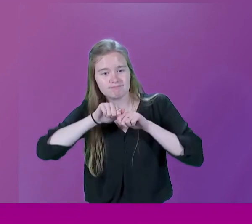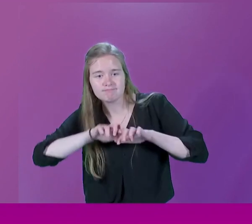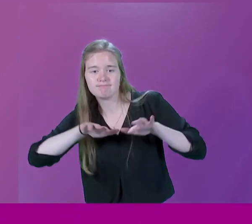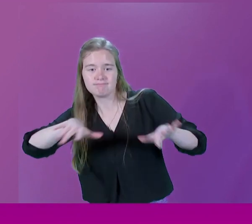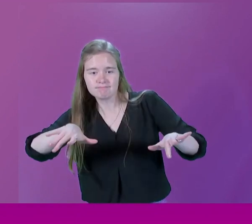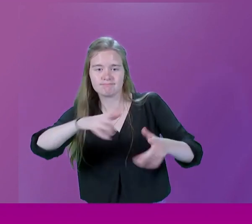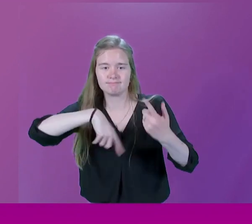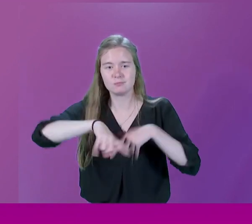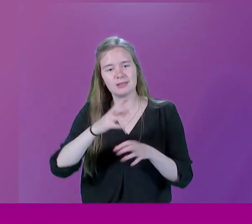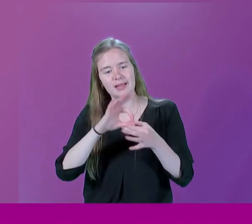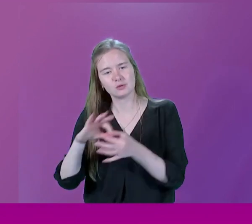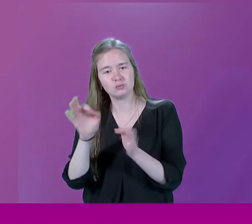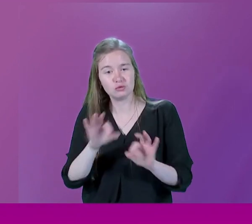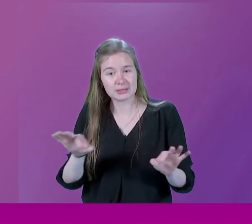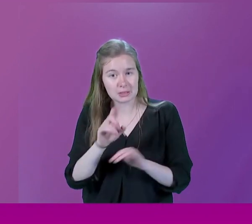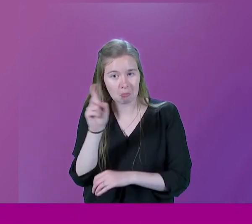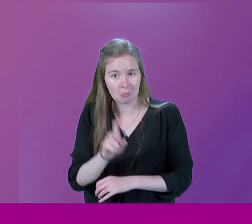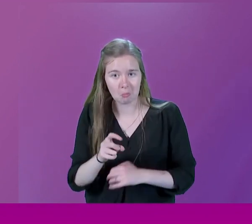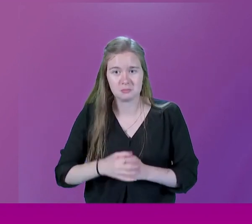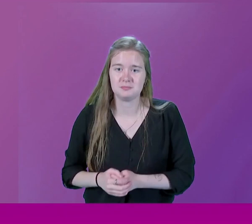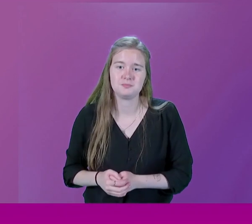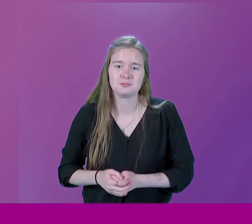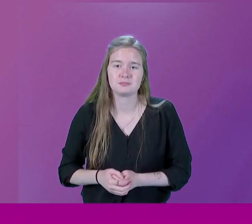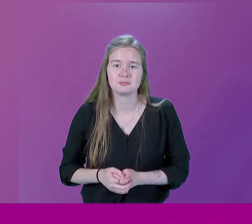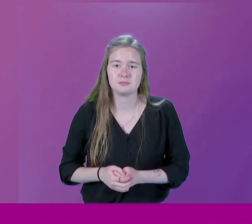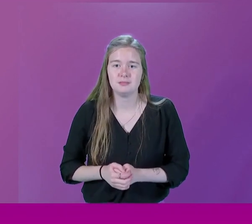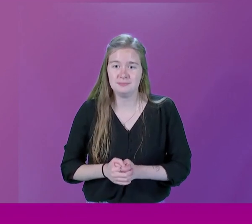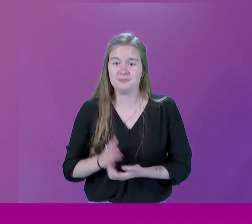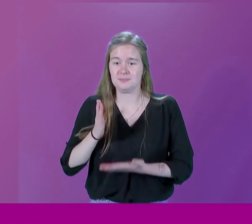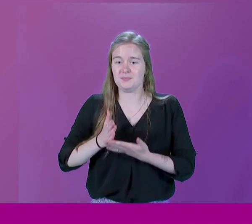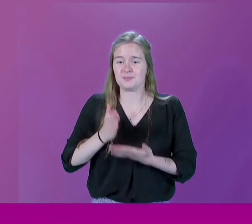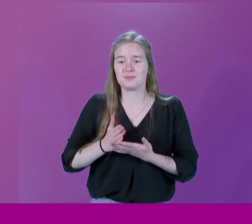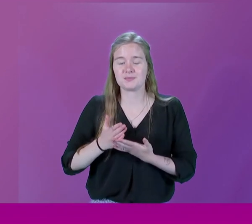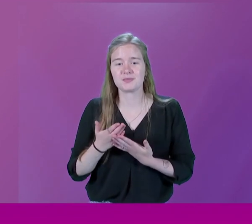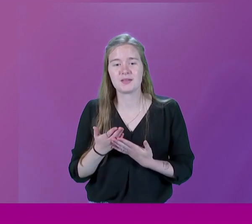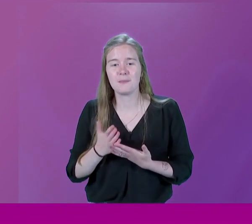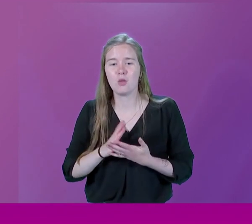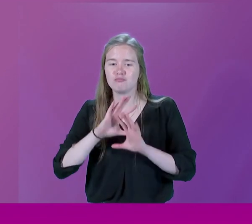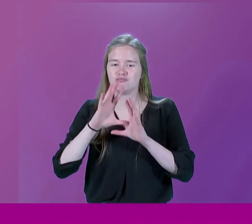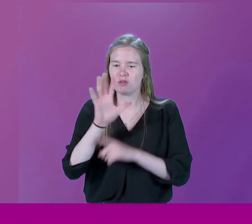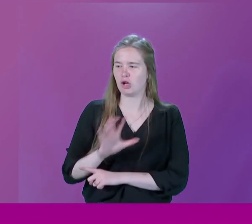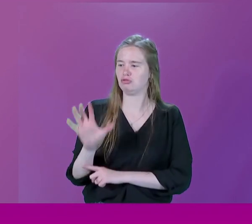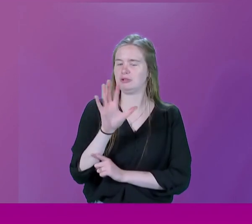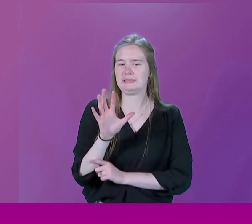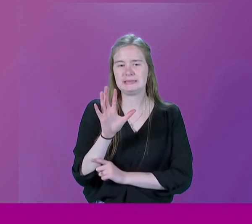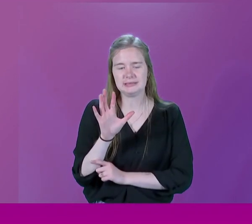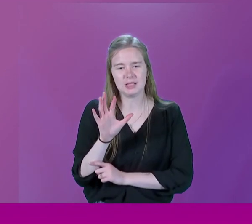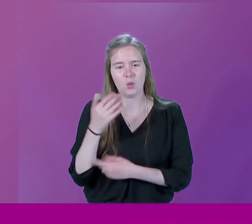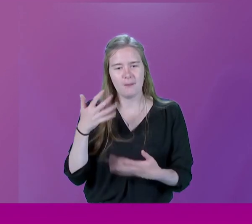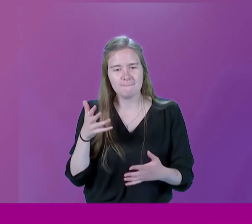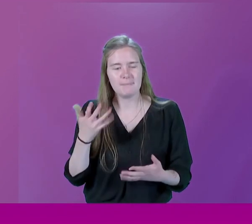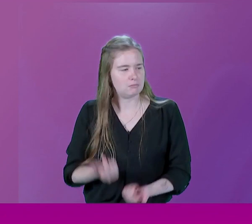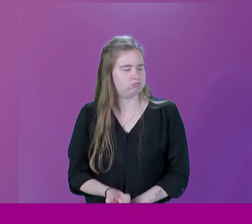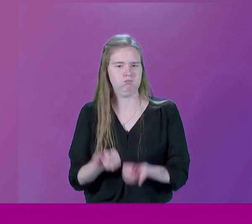more widely across the country? Absolutely. I mean, we as a country as a whole, you know, we've had a